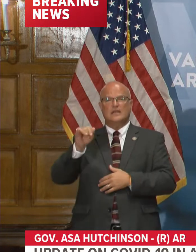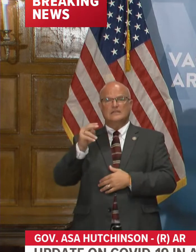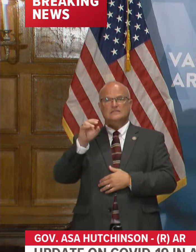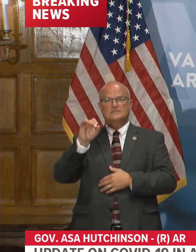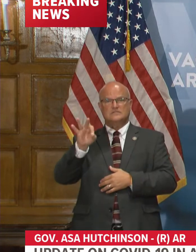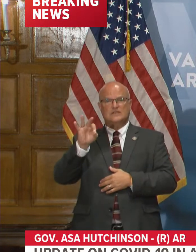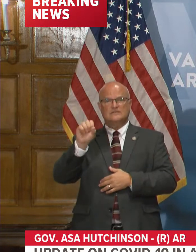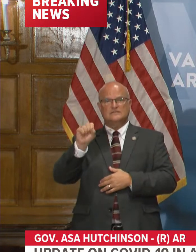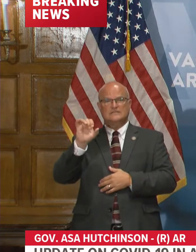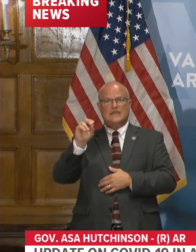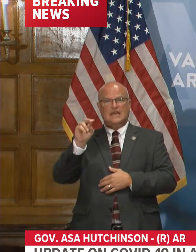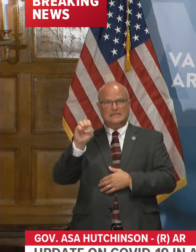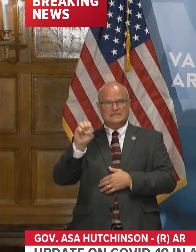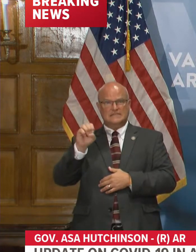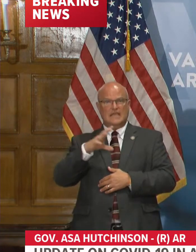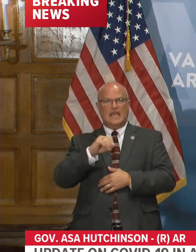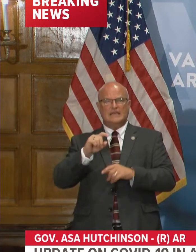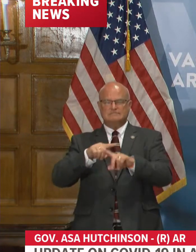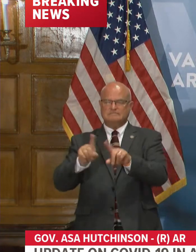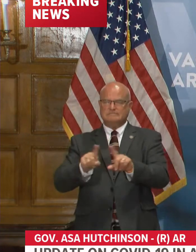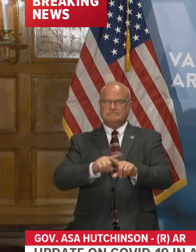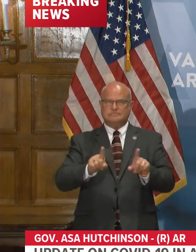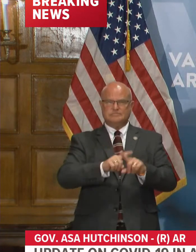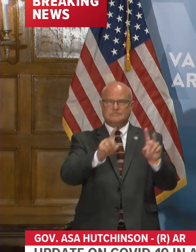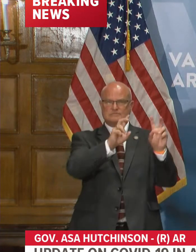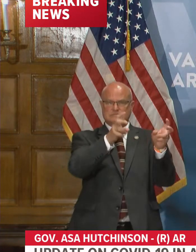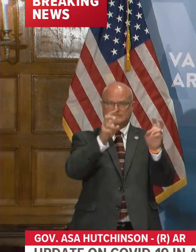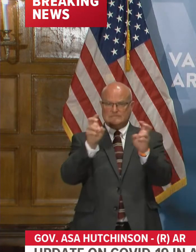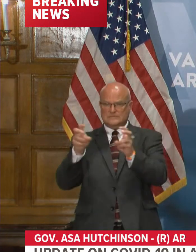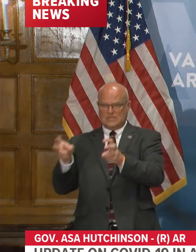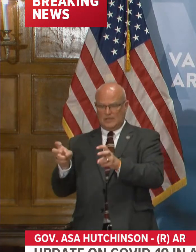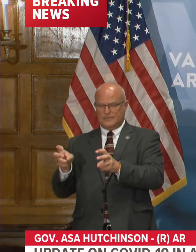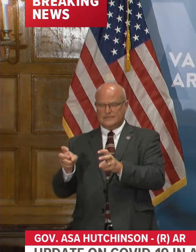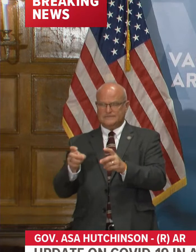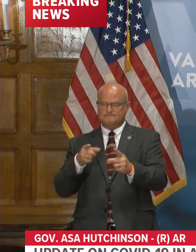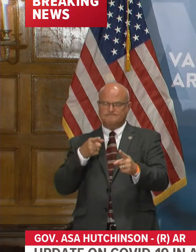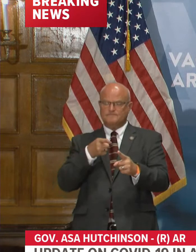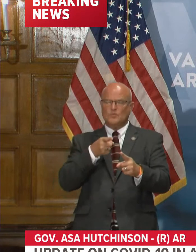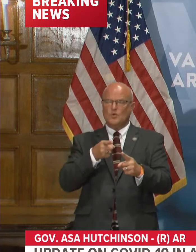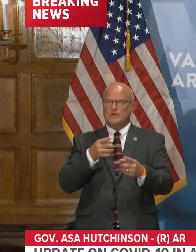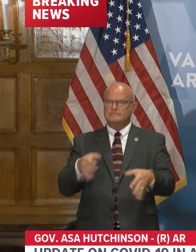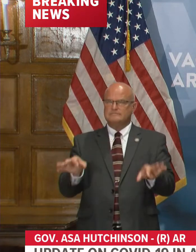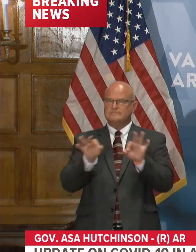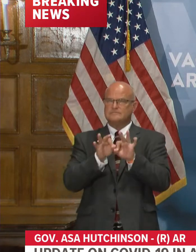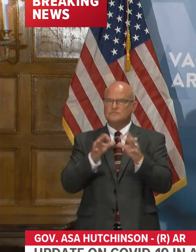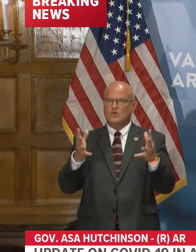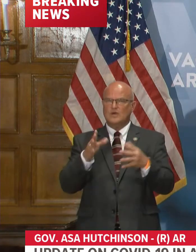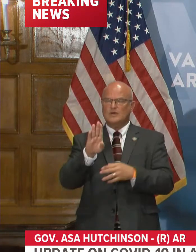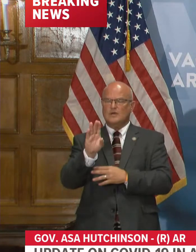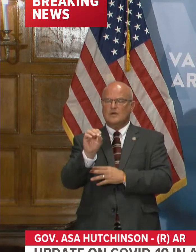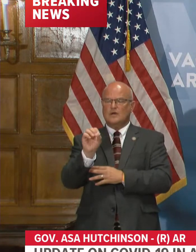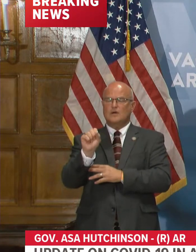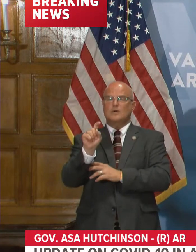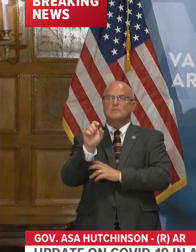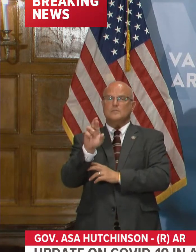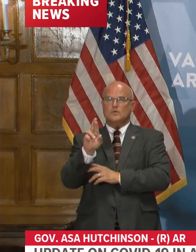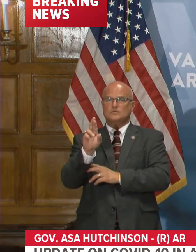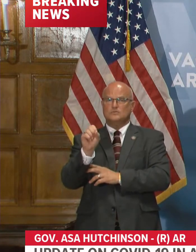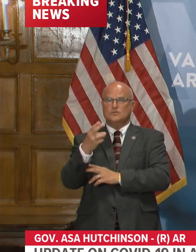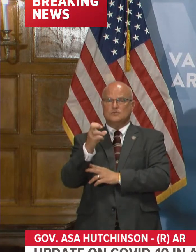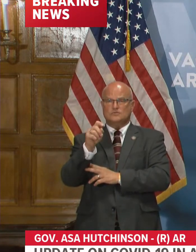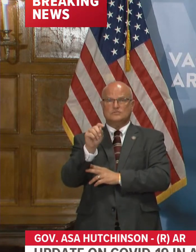coordinator, and others, went through a number of different topics. One of them came up about booster shots, and